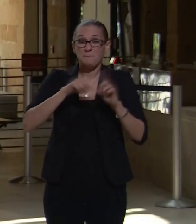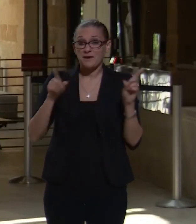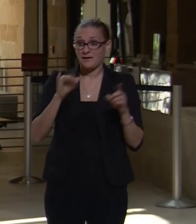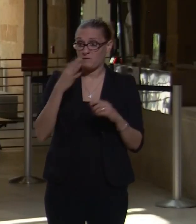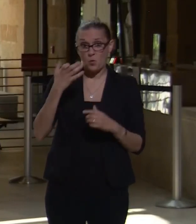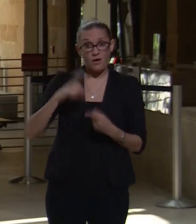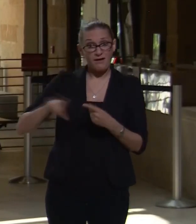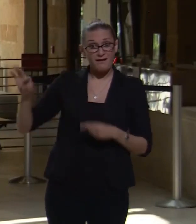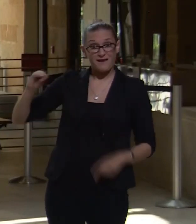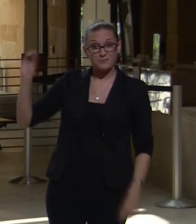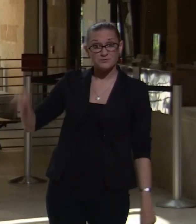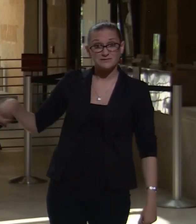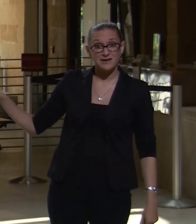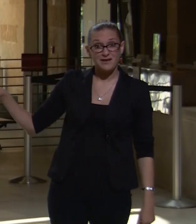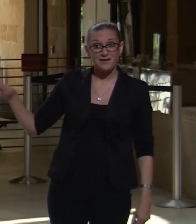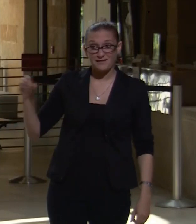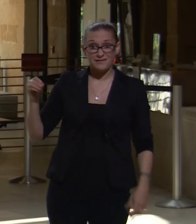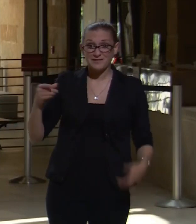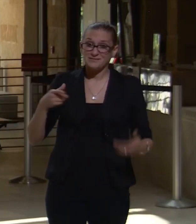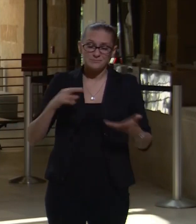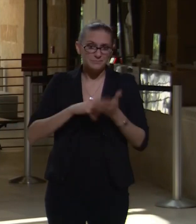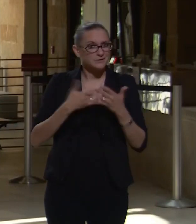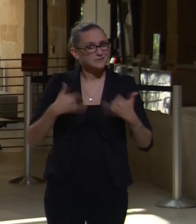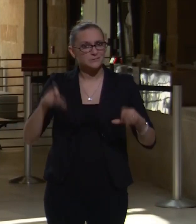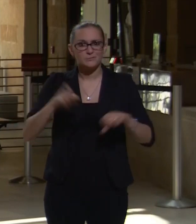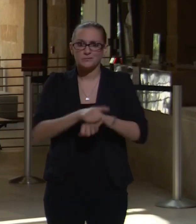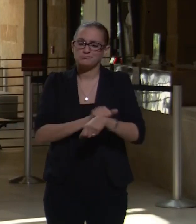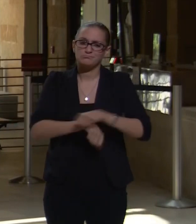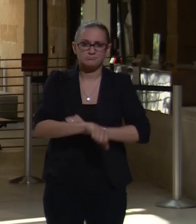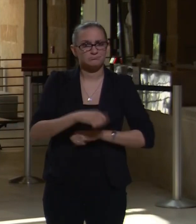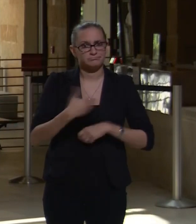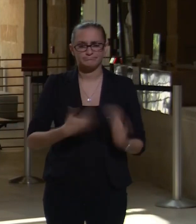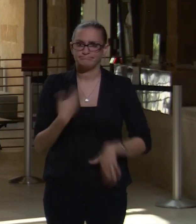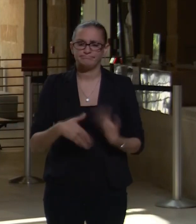get to 90%, then there's still work to be done.